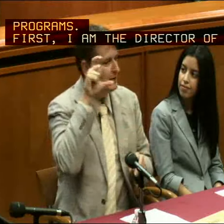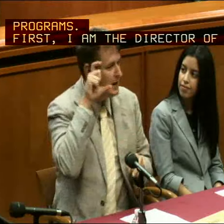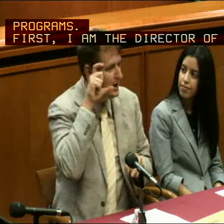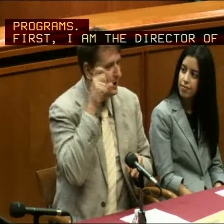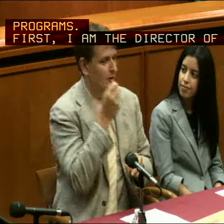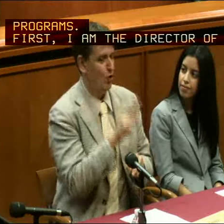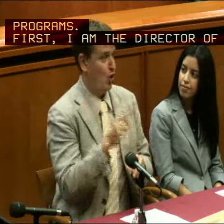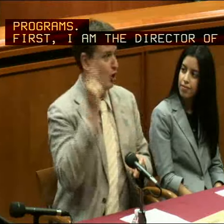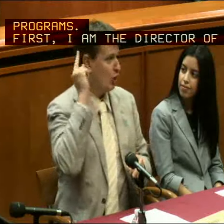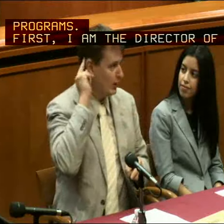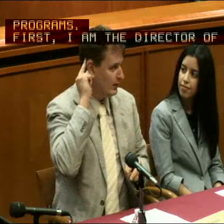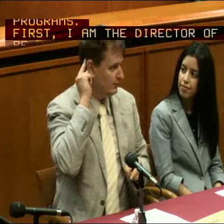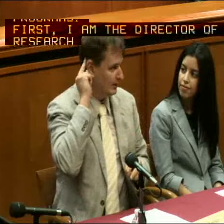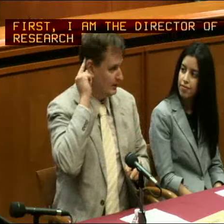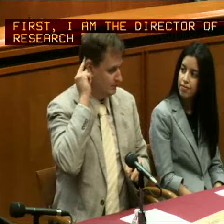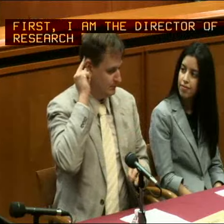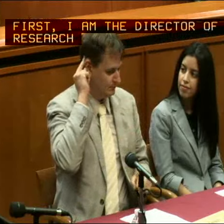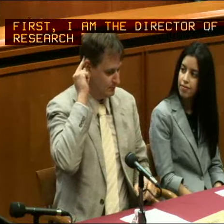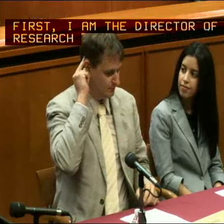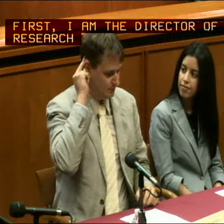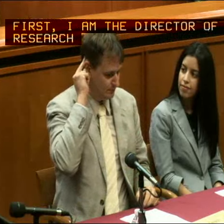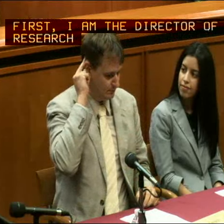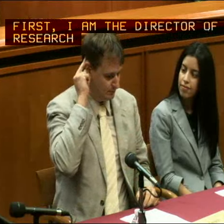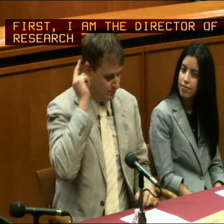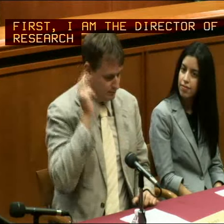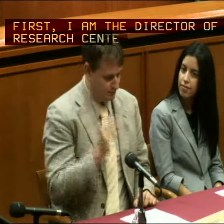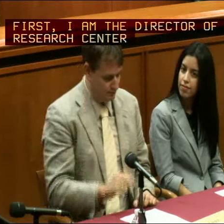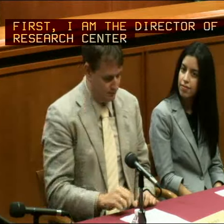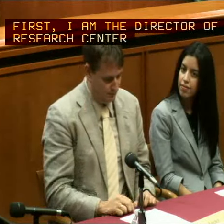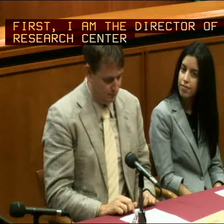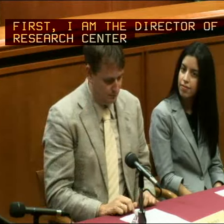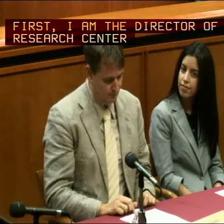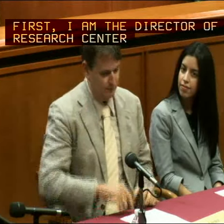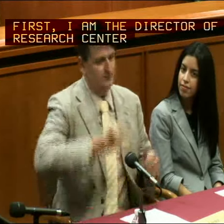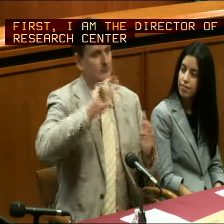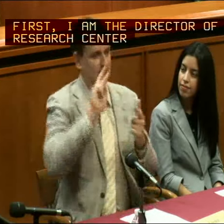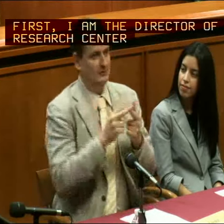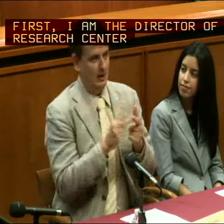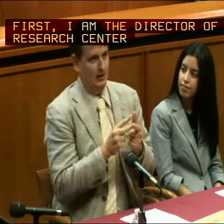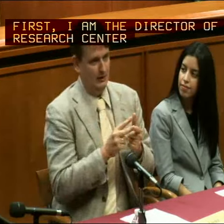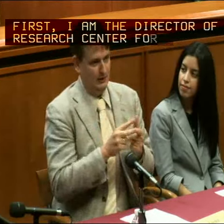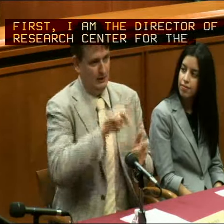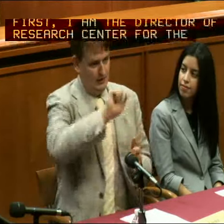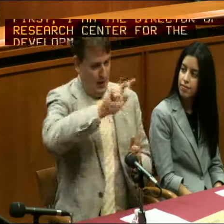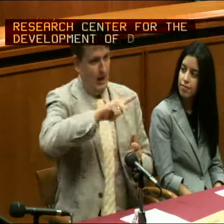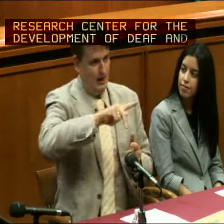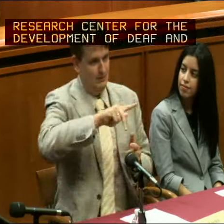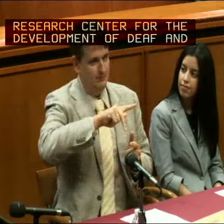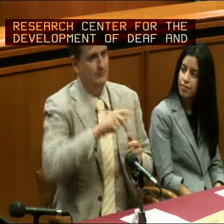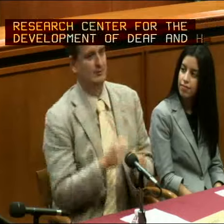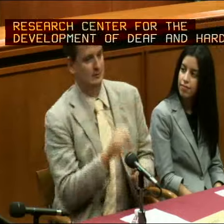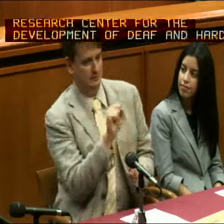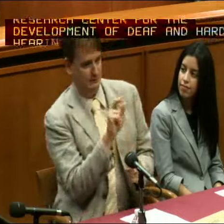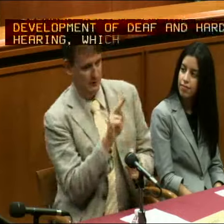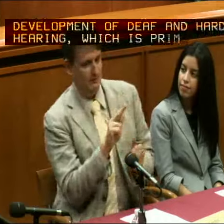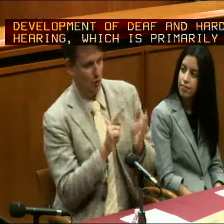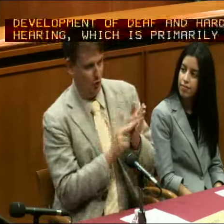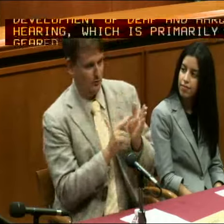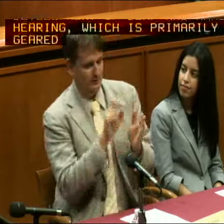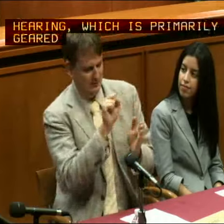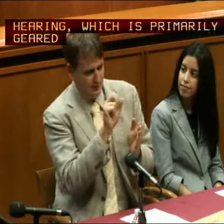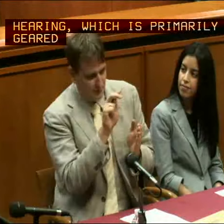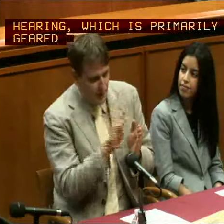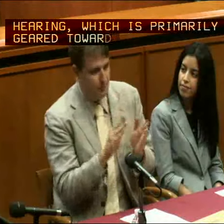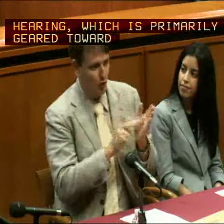research and development of technologies geared toward people who use hearing aids and cochlear implants. Second, TAP